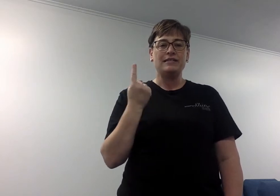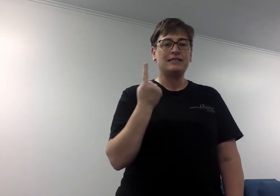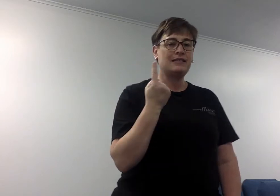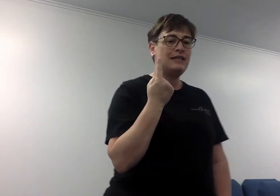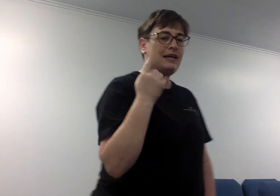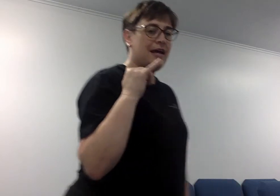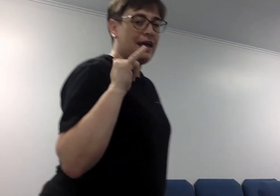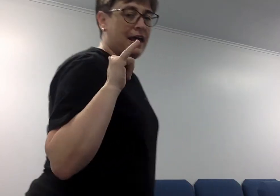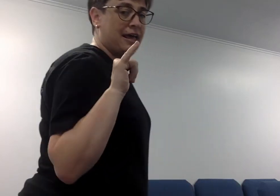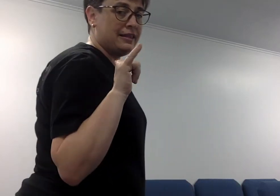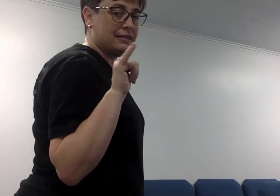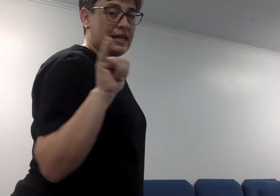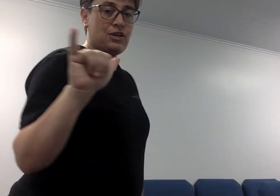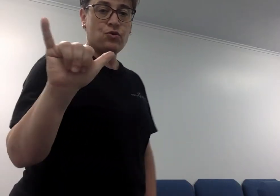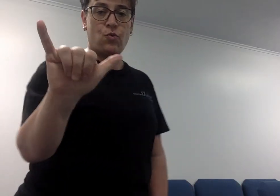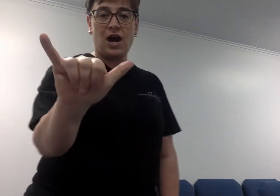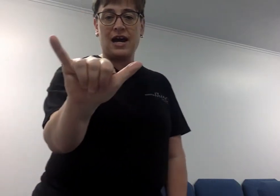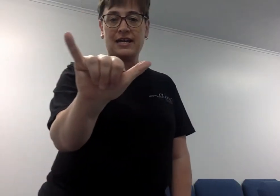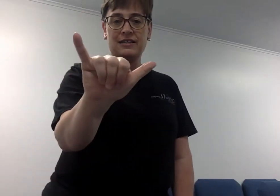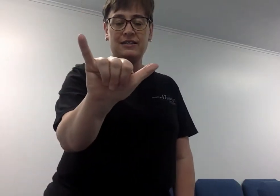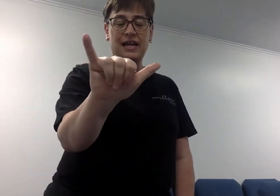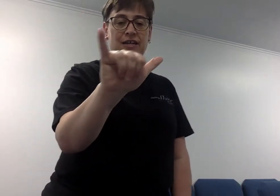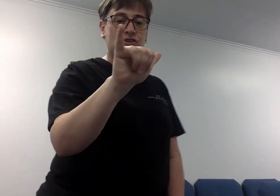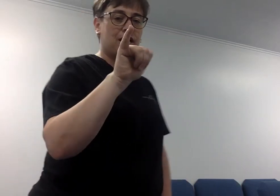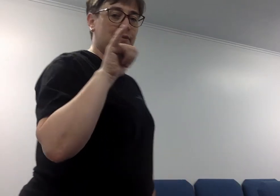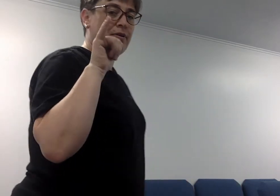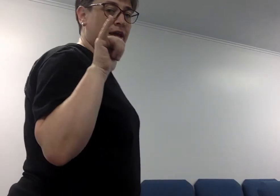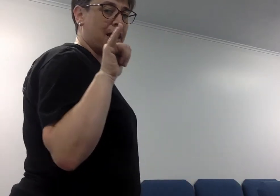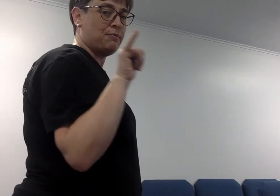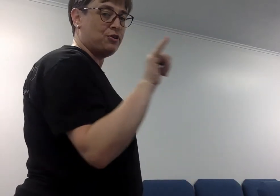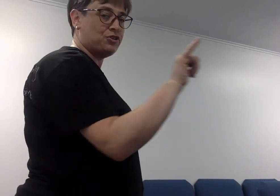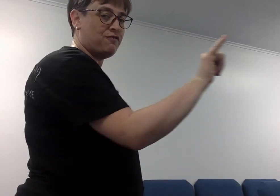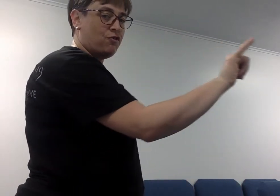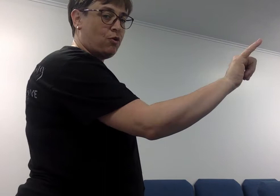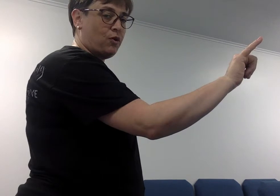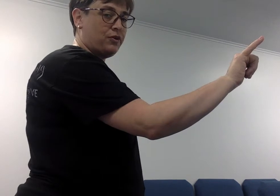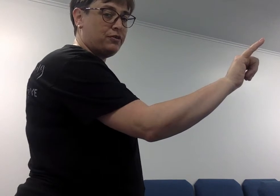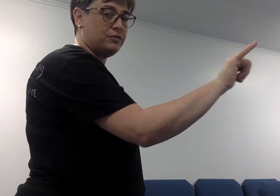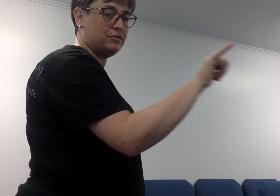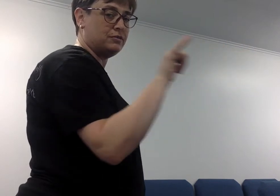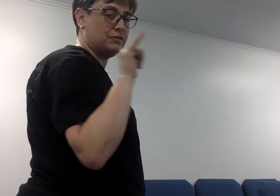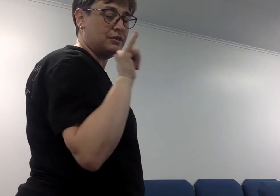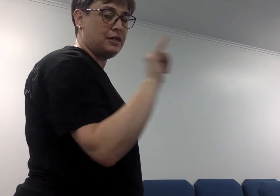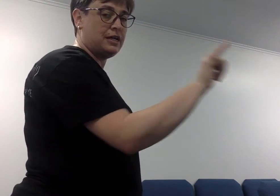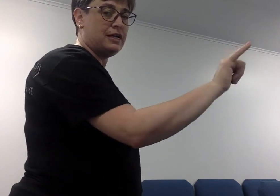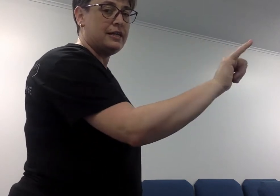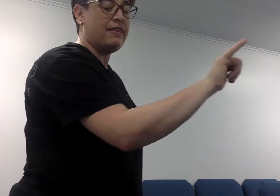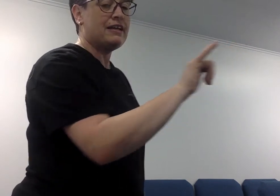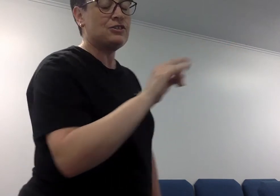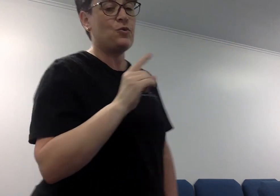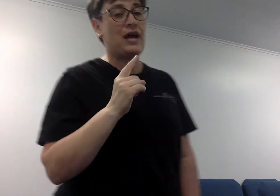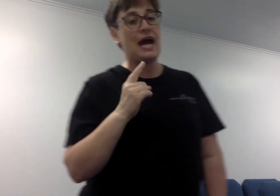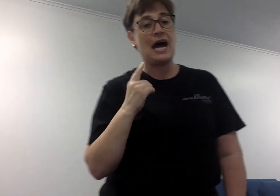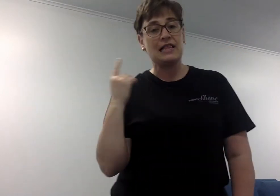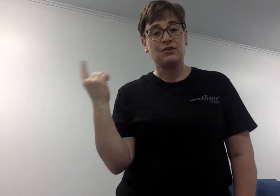always and then take your Y hand shape and push it forward. Now that's the way I learned